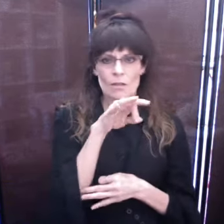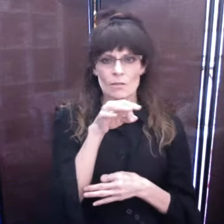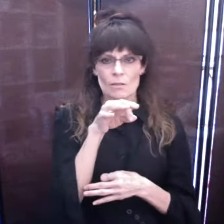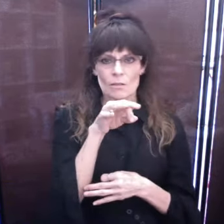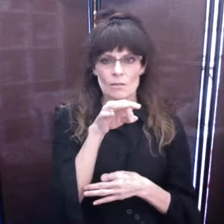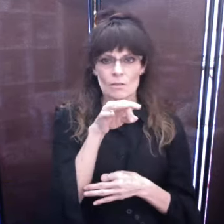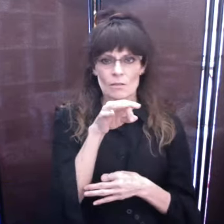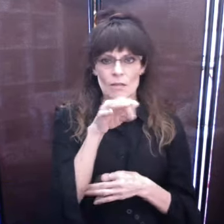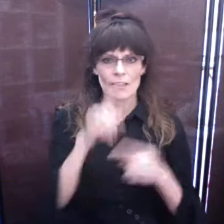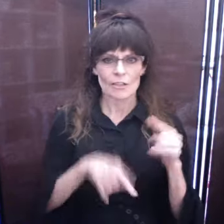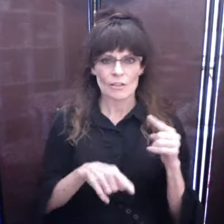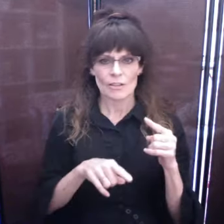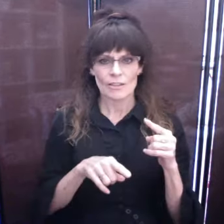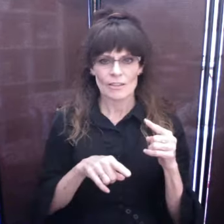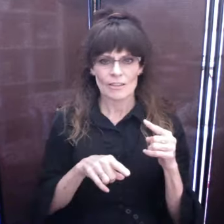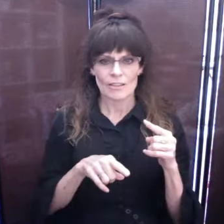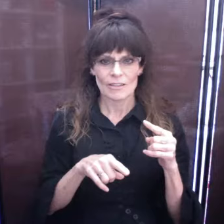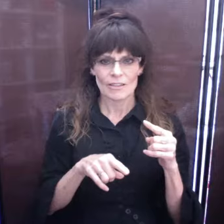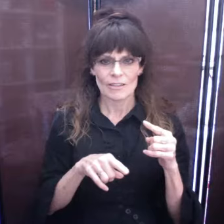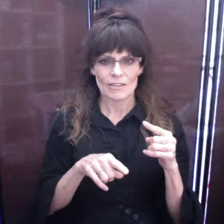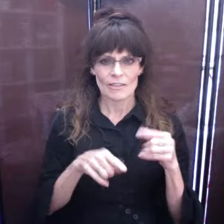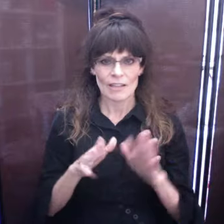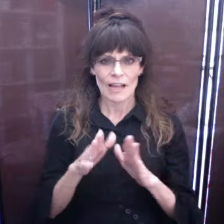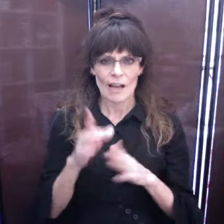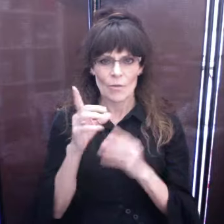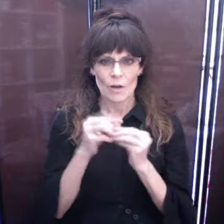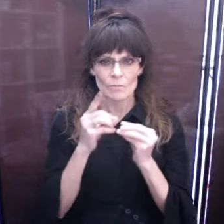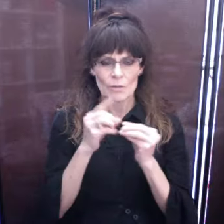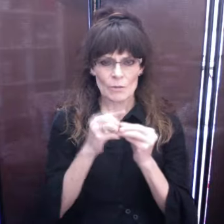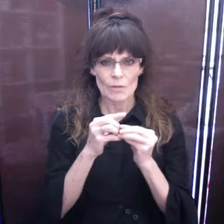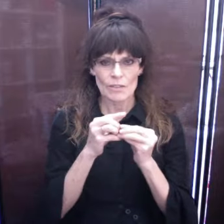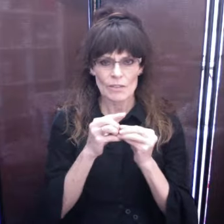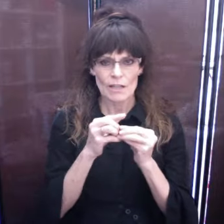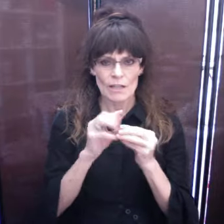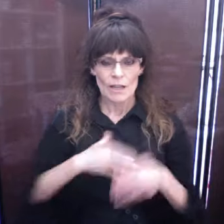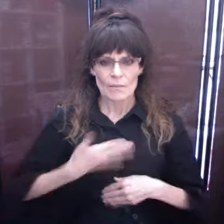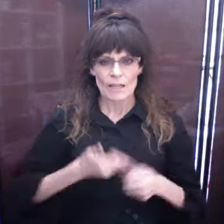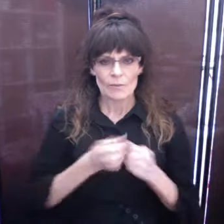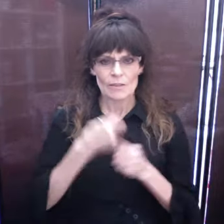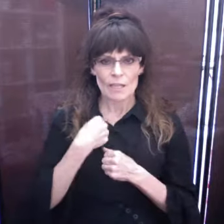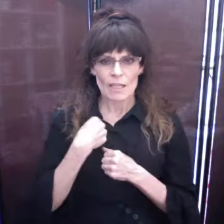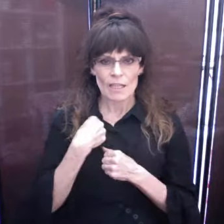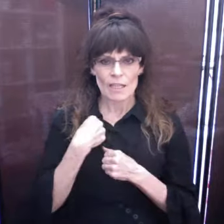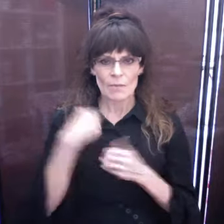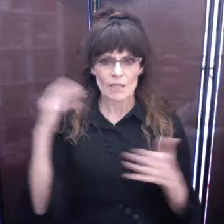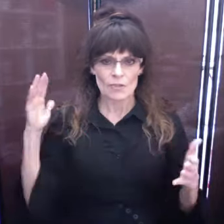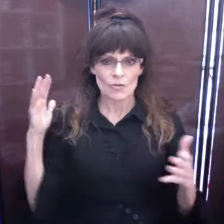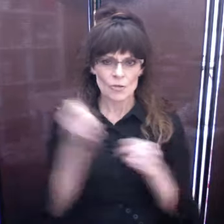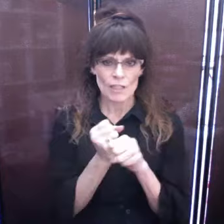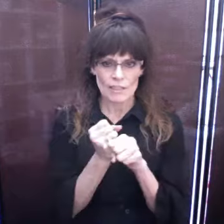I just couldn't bear to let one more person down again. And it trickled down to, if my sponsor called me like, hey, did